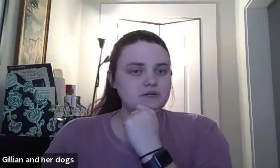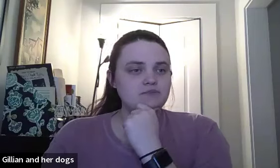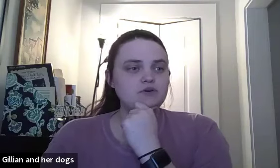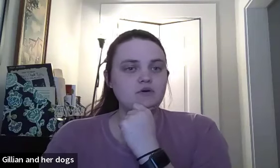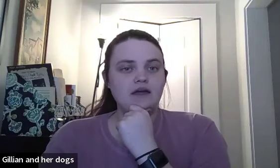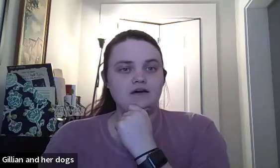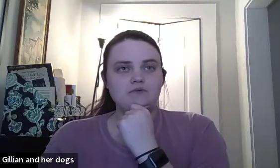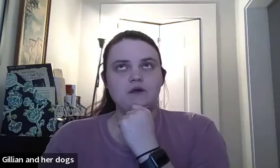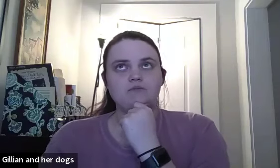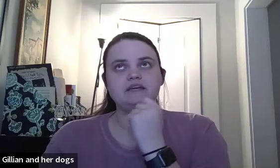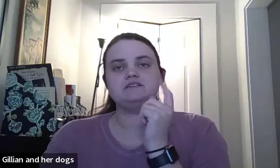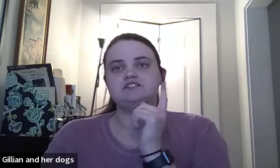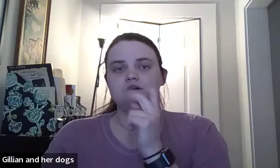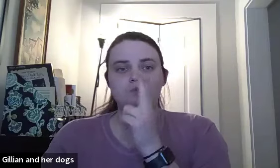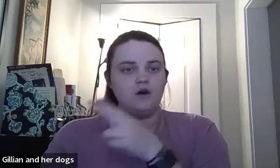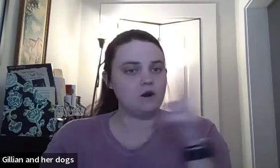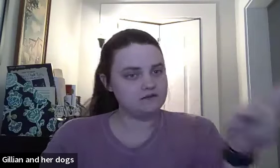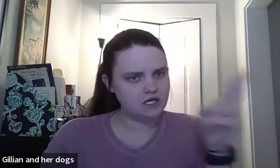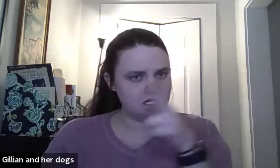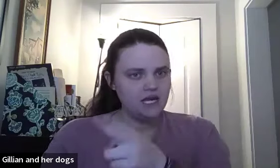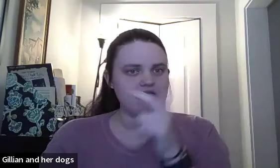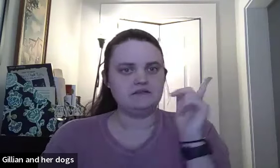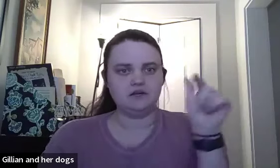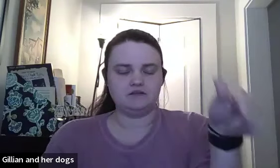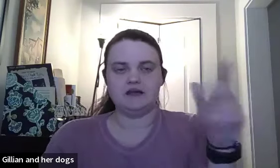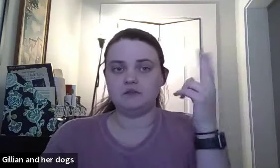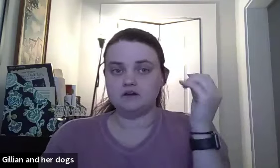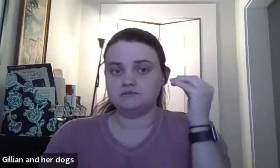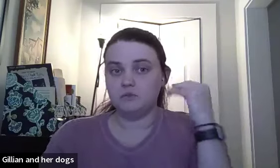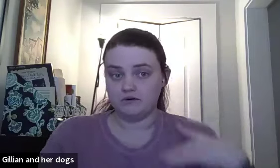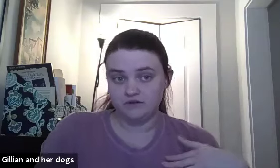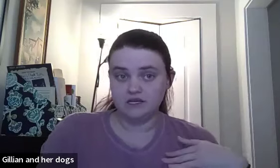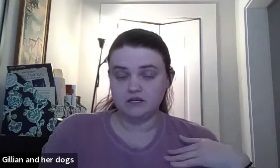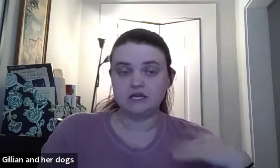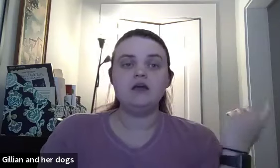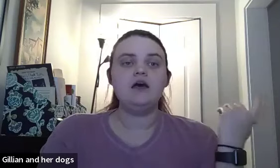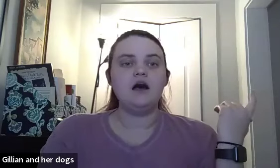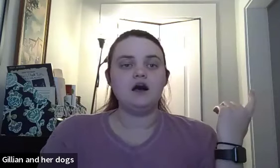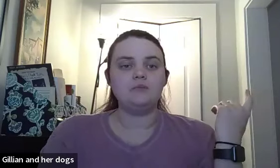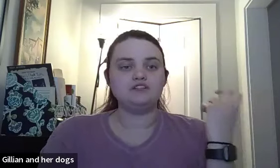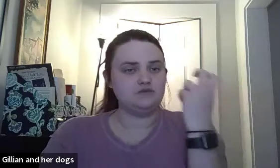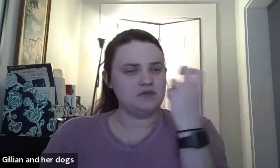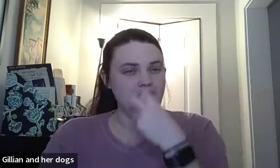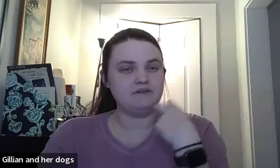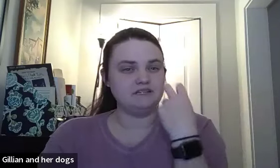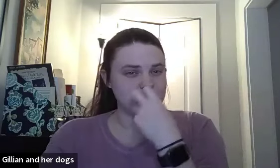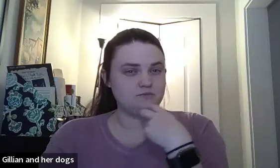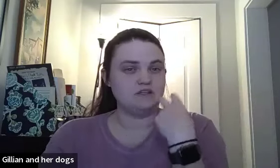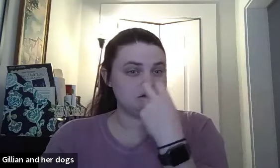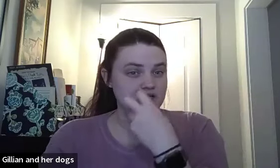some people who have that basically started more hard of hearing and then later in life lost more of their hearing. And so they have at least some familiarity